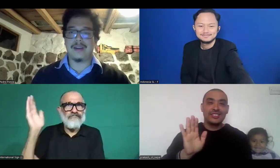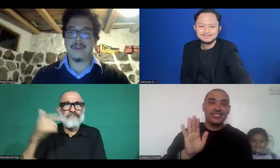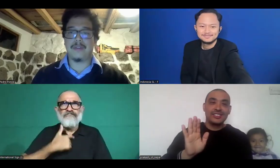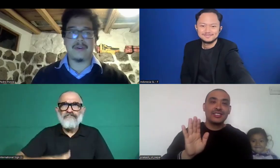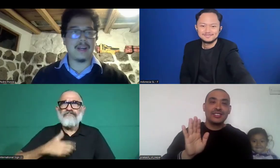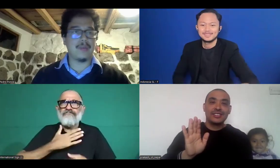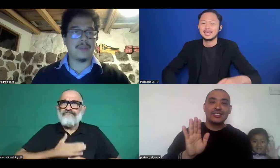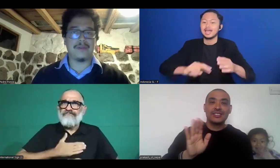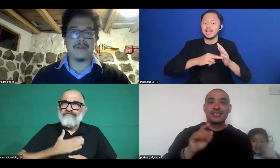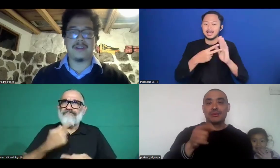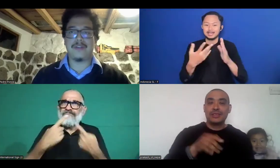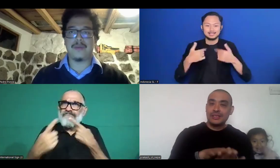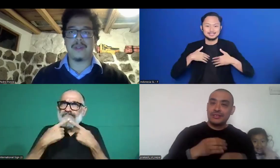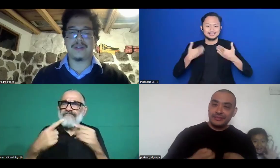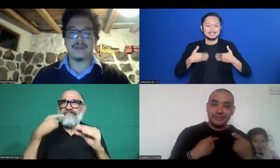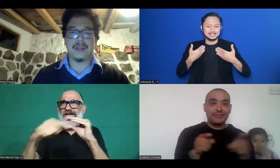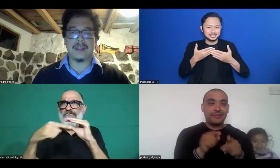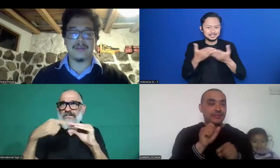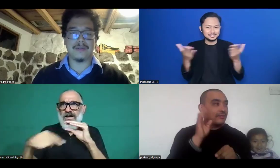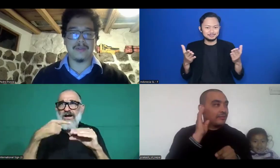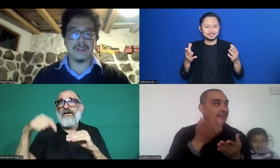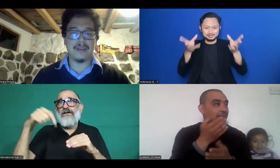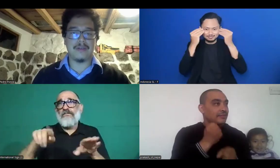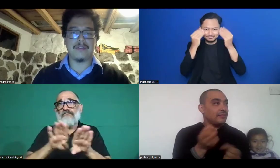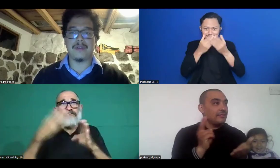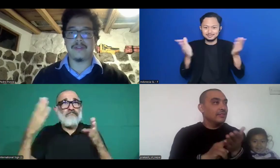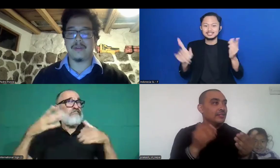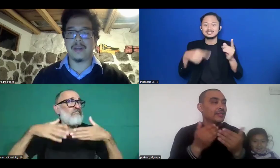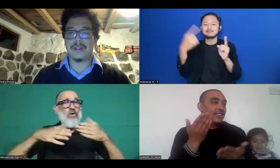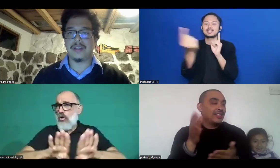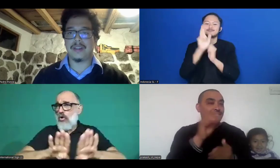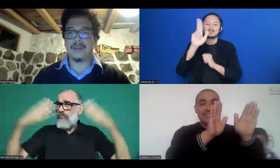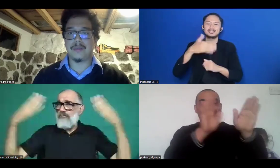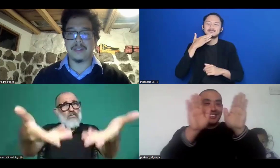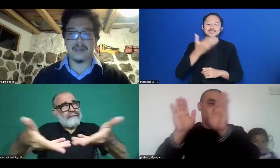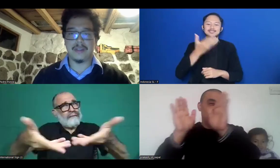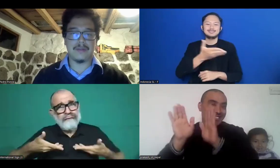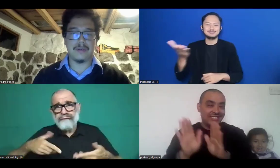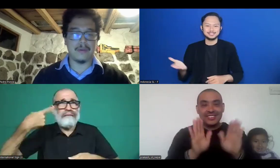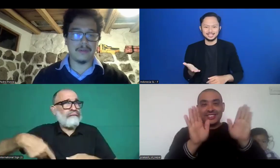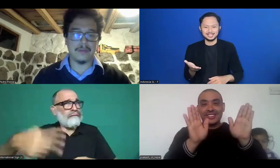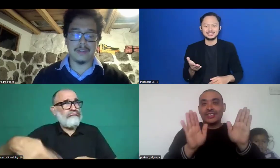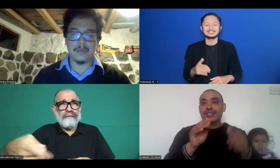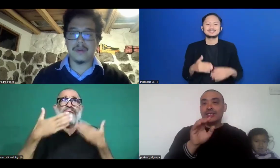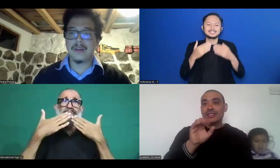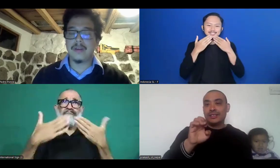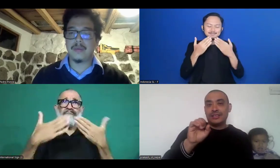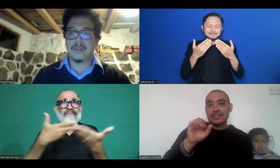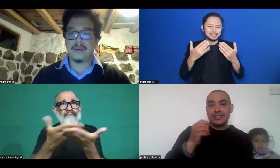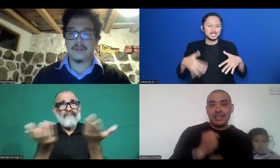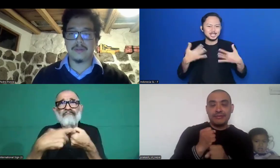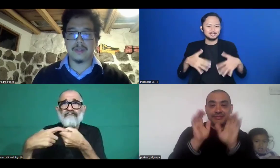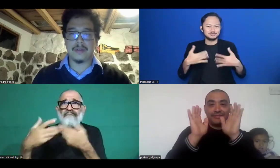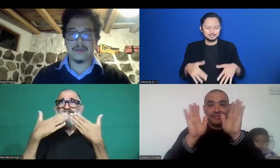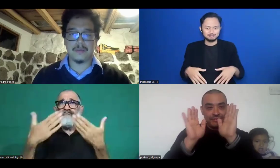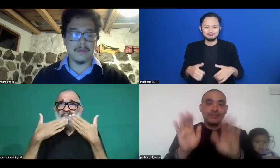And I will be very happy to hear from you and see you again soon. Thank you everyone very much. And thank you, Sebastian, for the wonderful job putting all